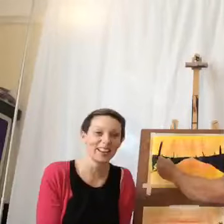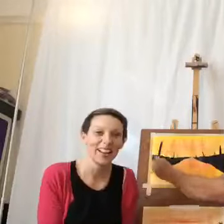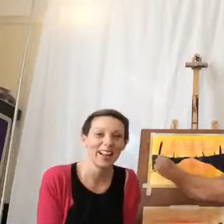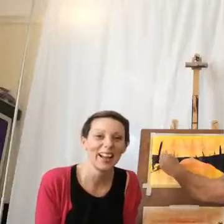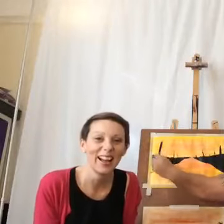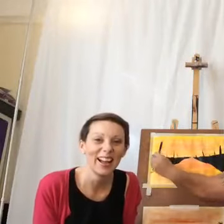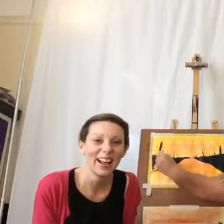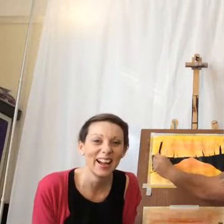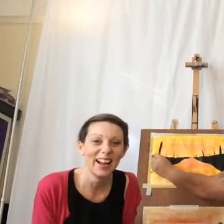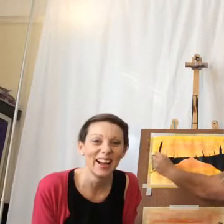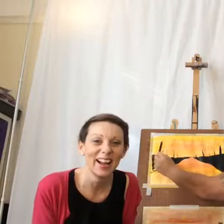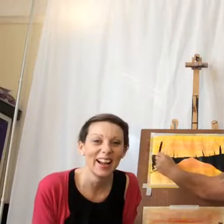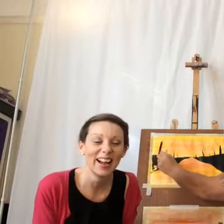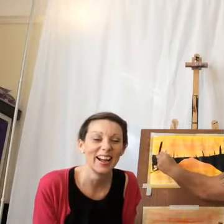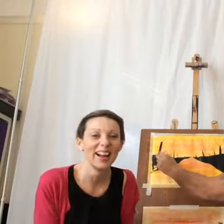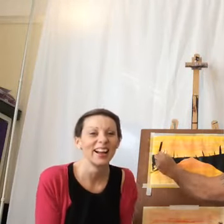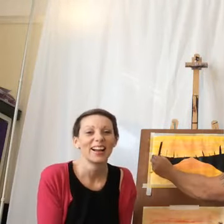Yeah, she's sassing me.